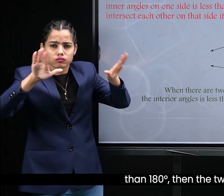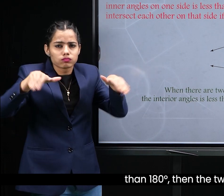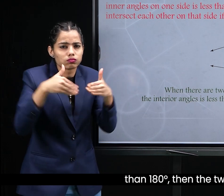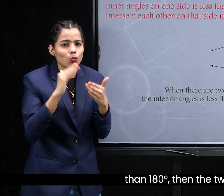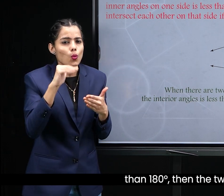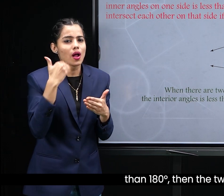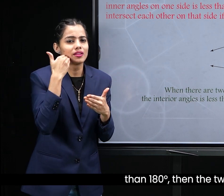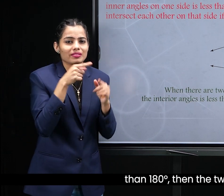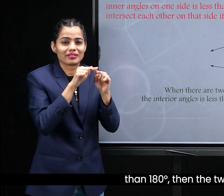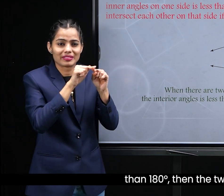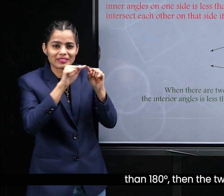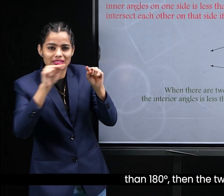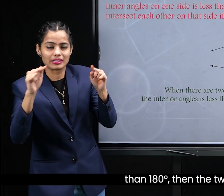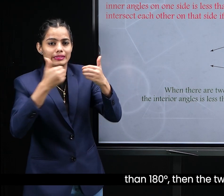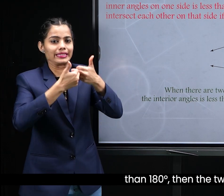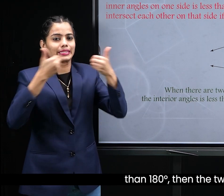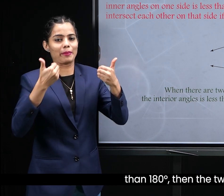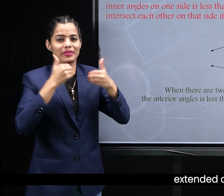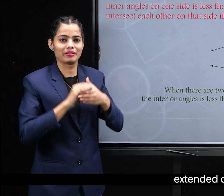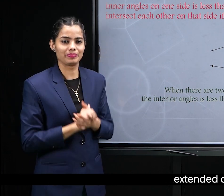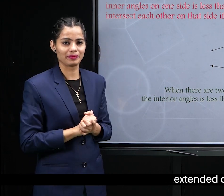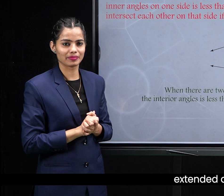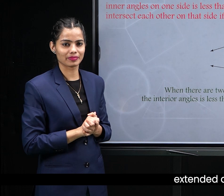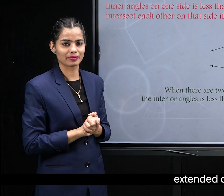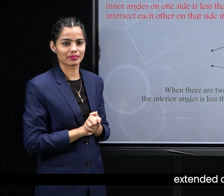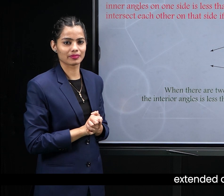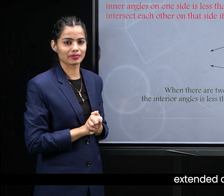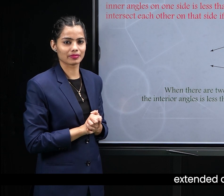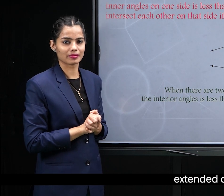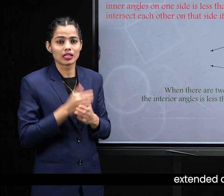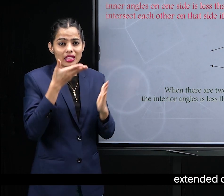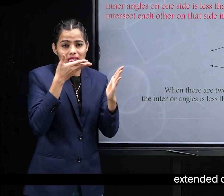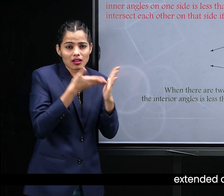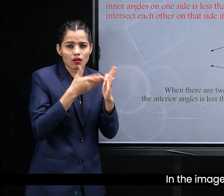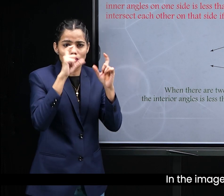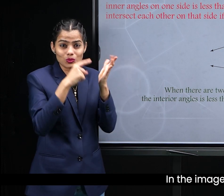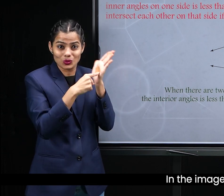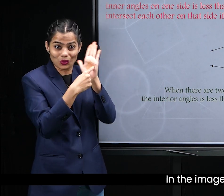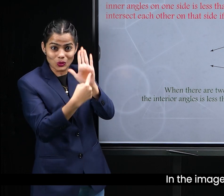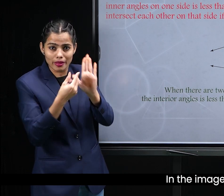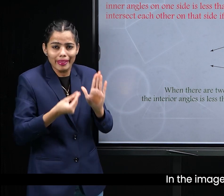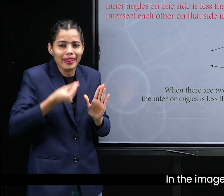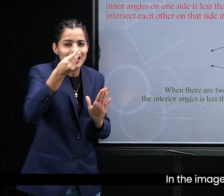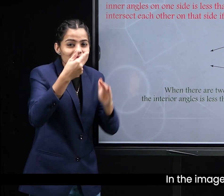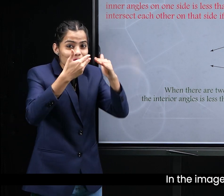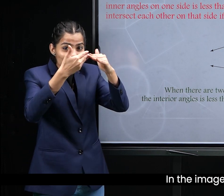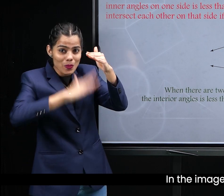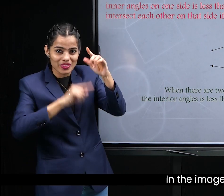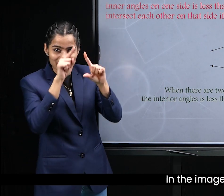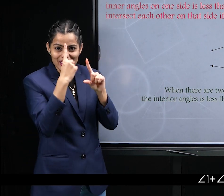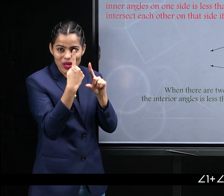degree, then the two lines will meet when extended on that side. In the image given